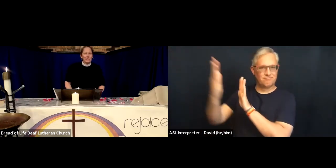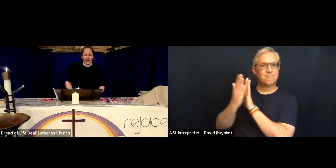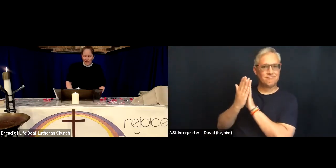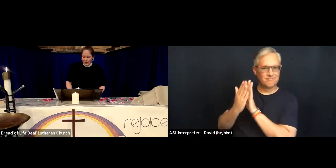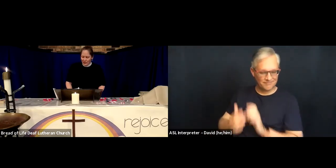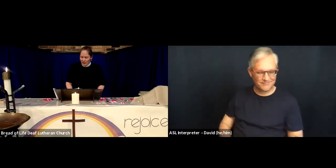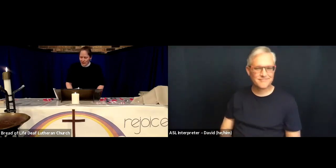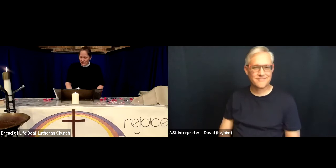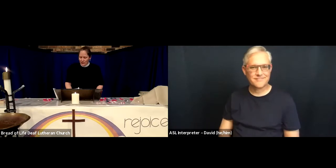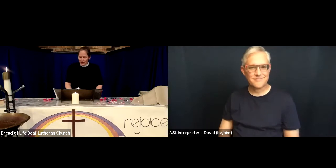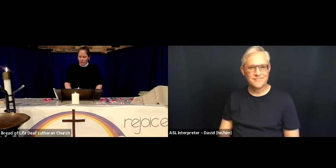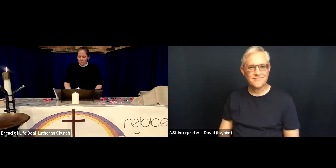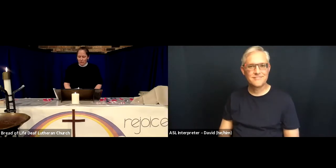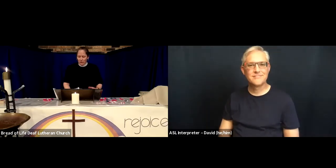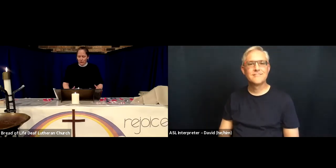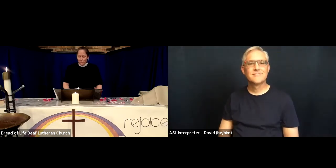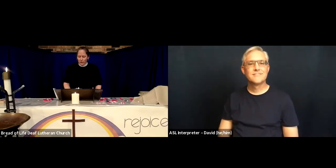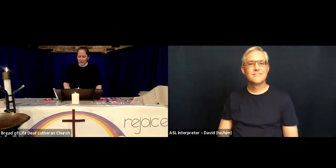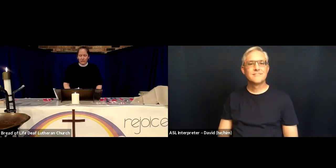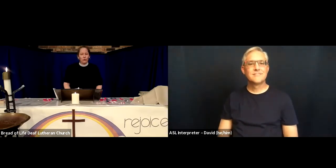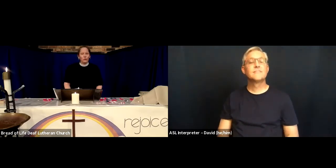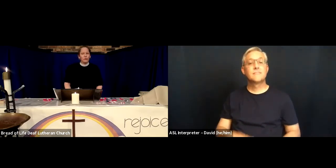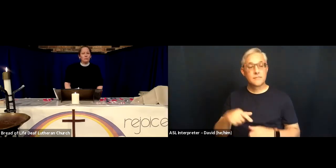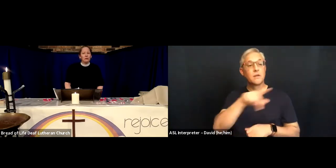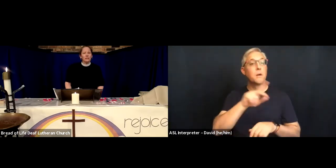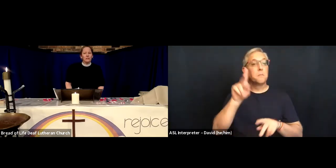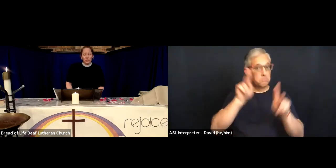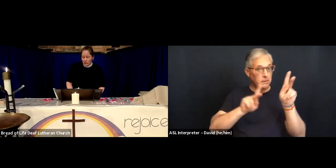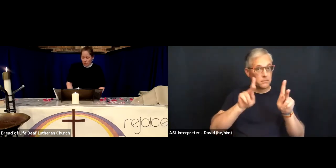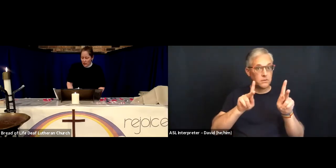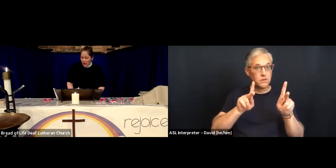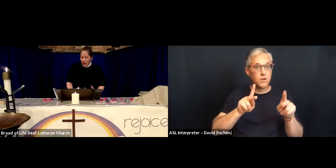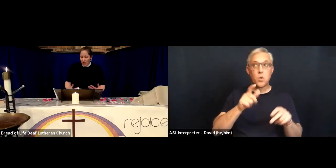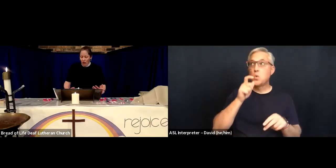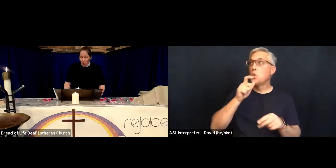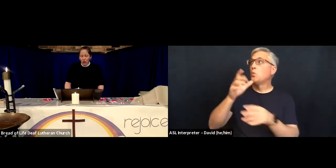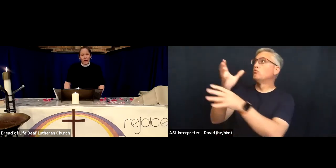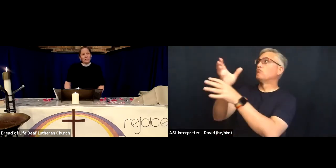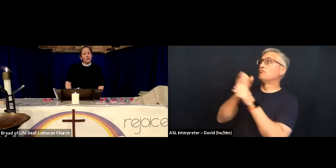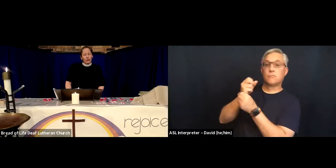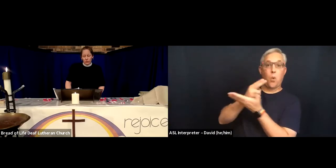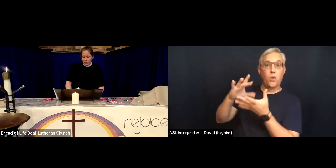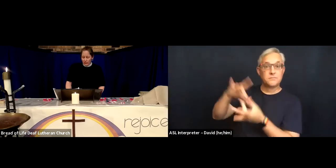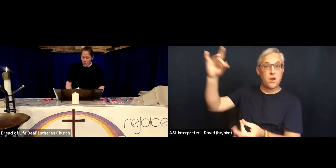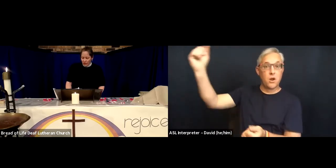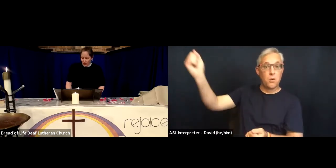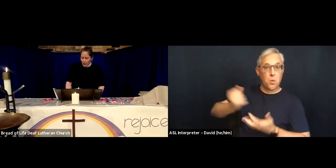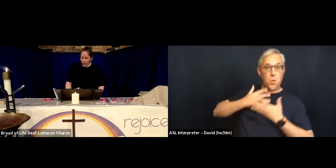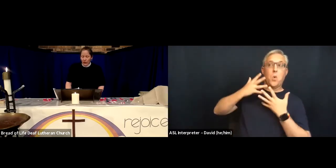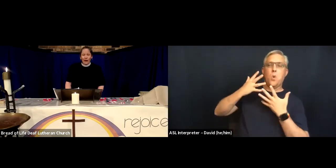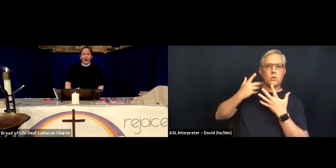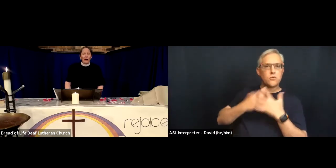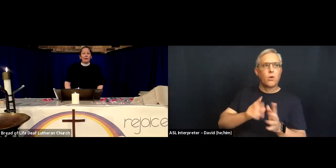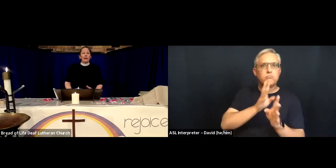And in that lesson, as the people who received the Holy Spirit started speaking all kinds of languages they didn't